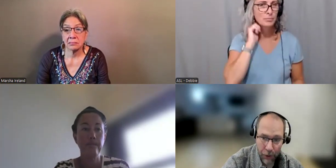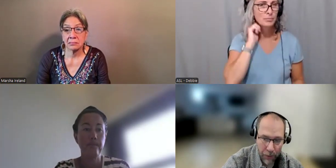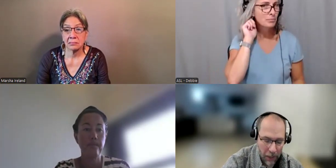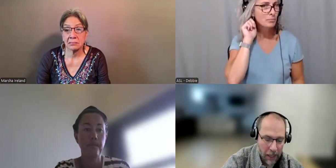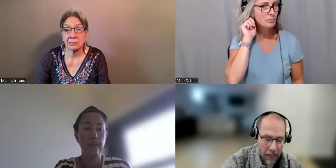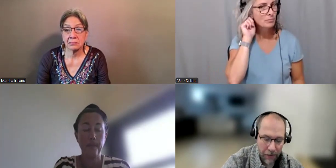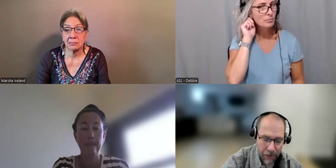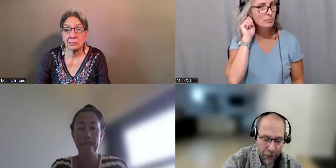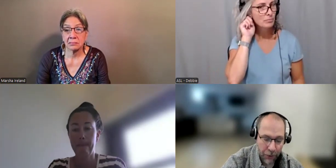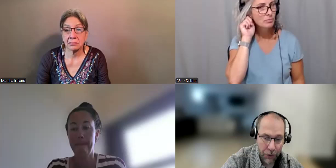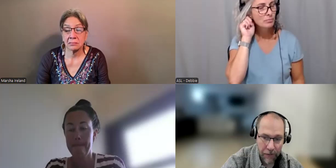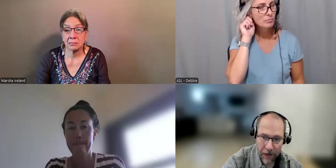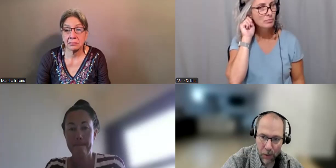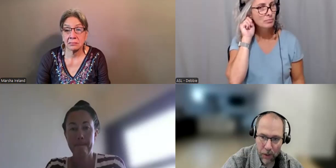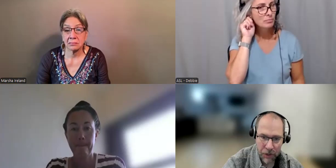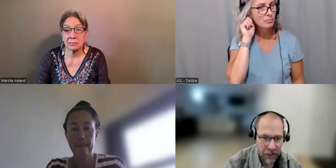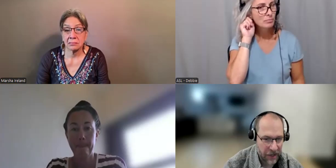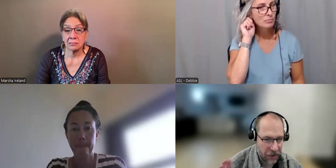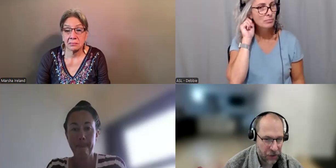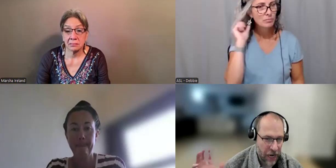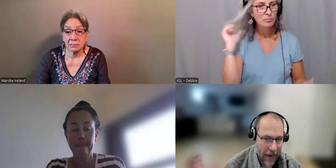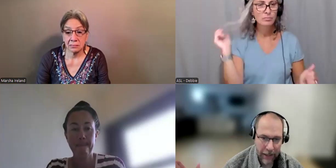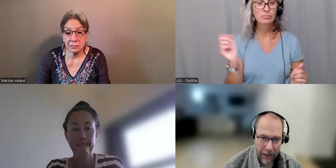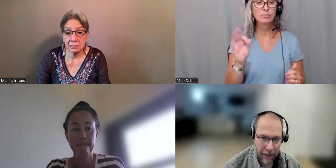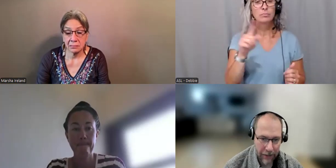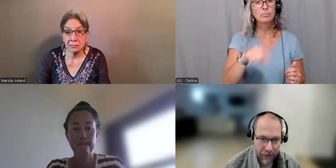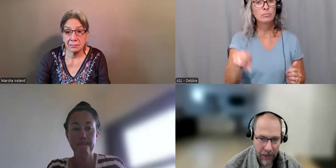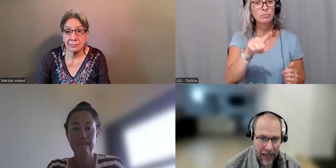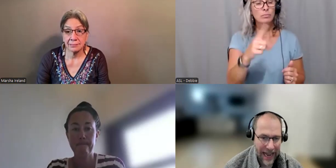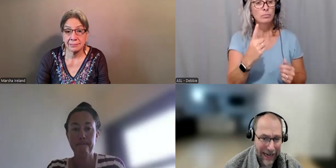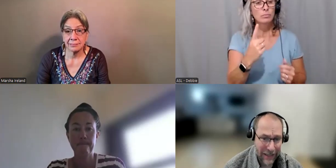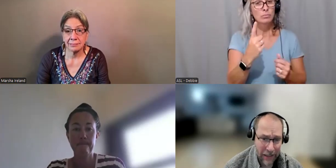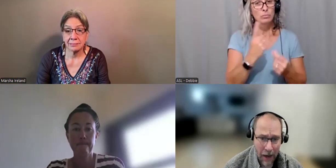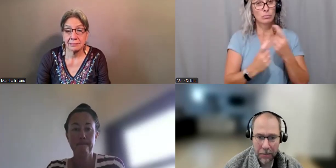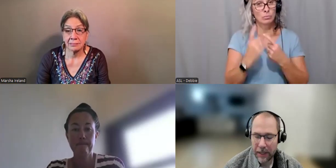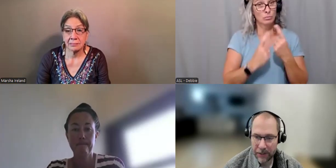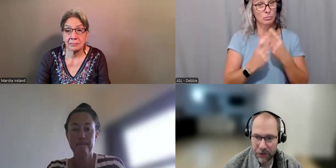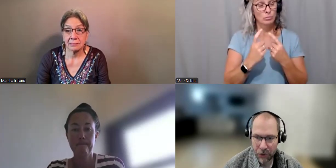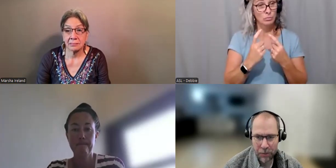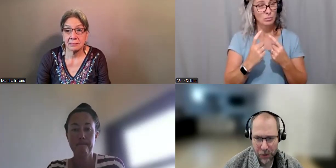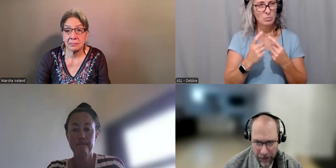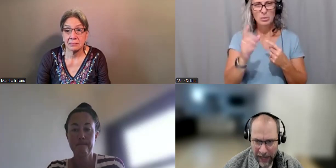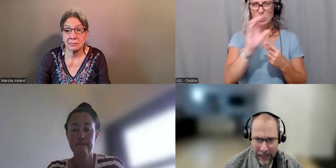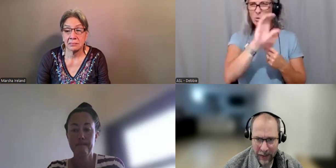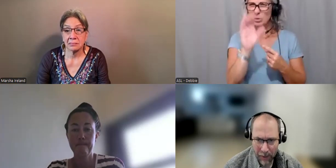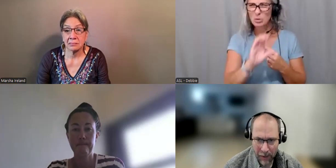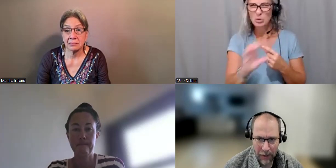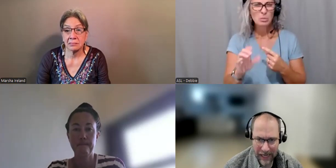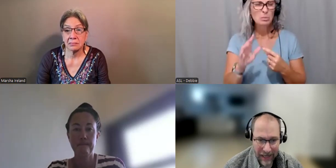for you. If you do have any questions and chat is acting up in Zoom, you